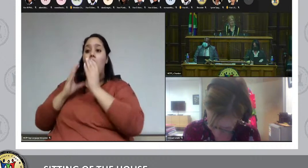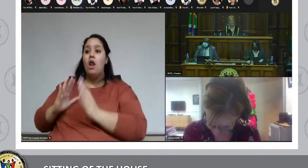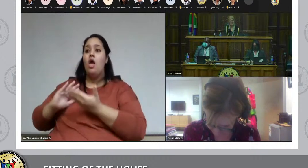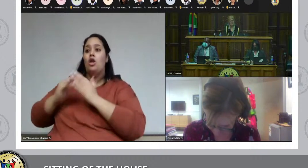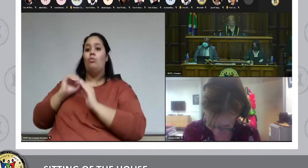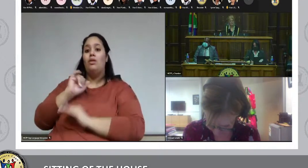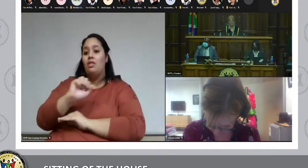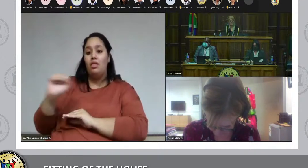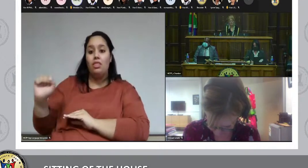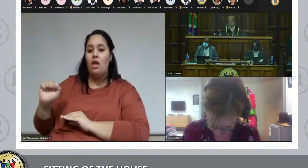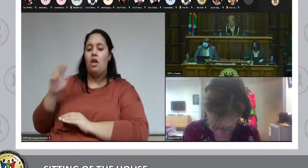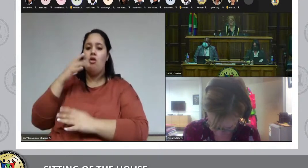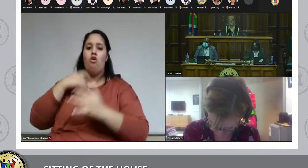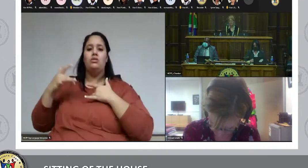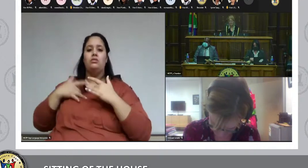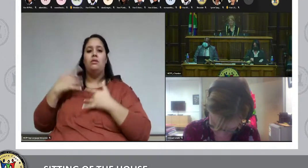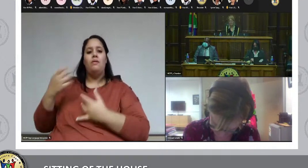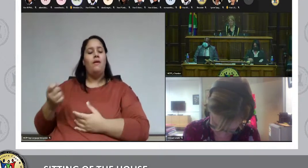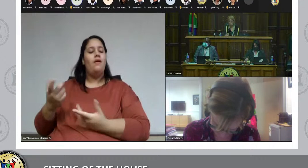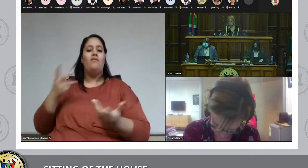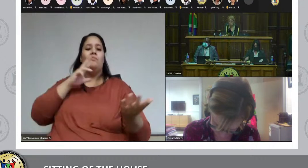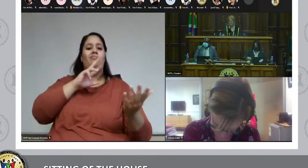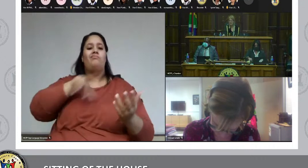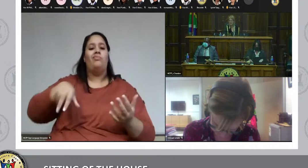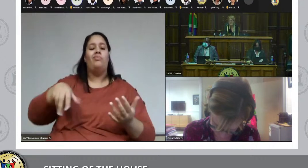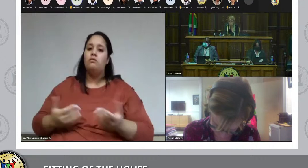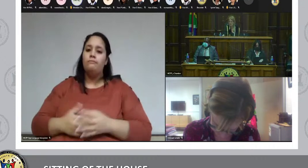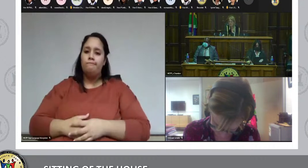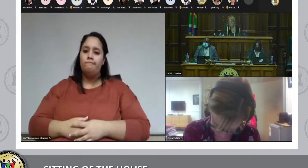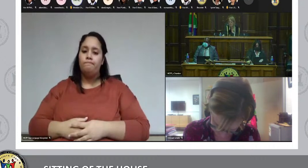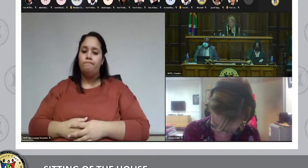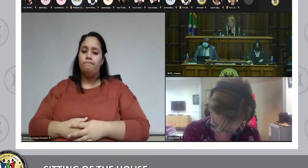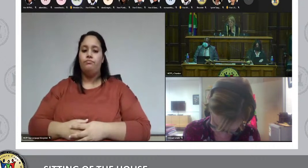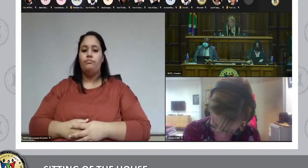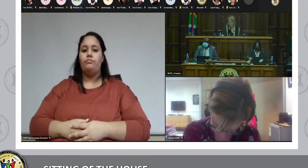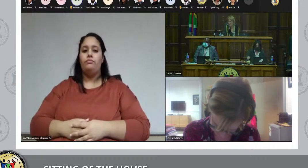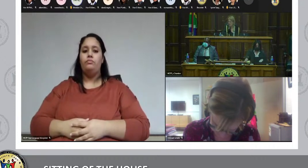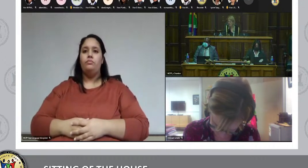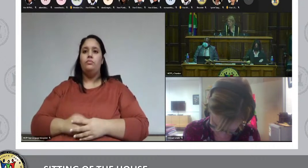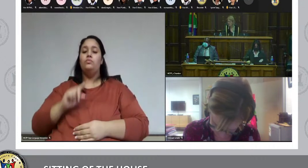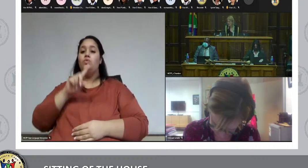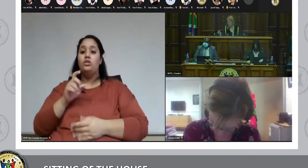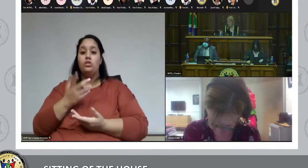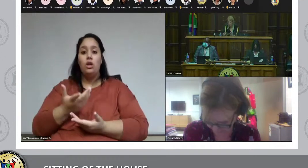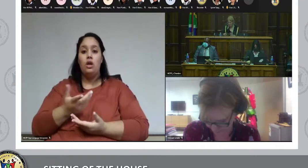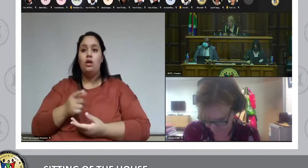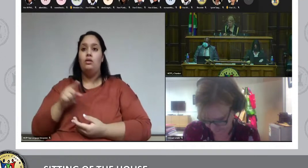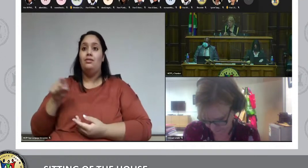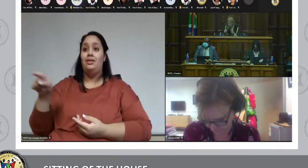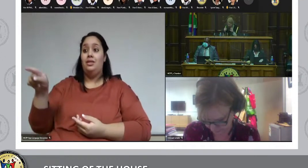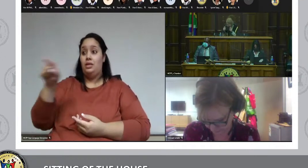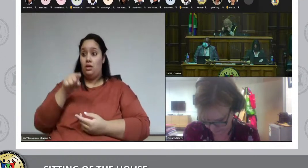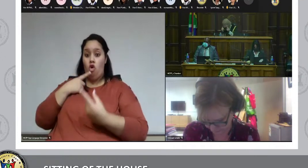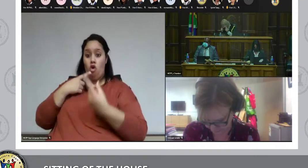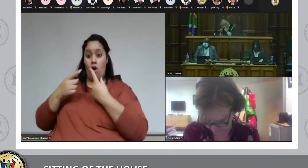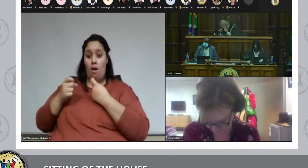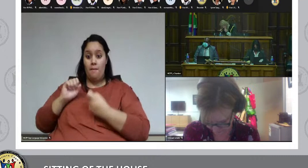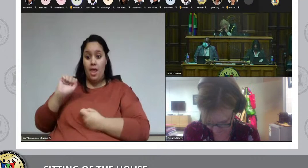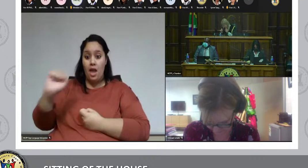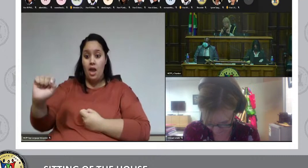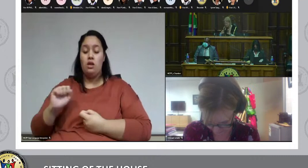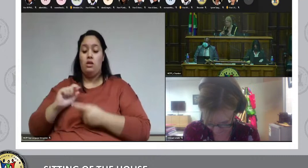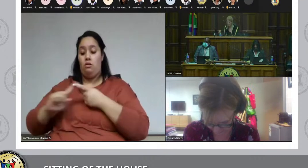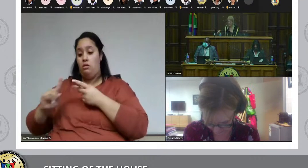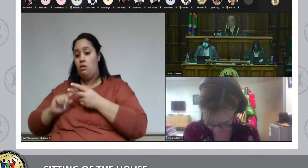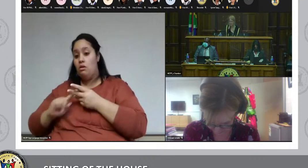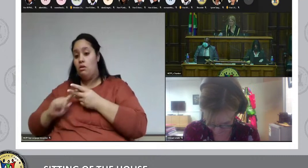community are. The question is, were their complaints and saying that